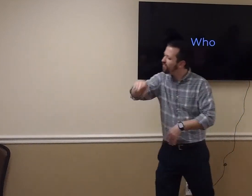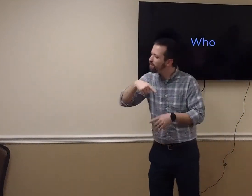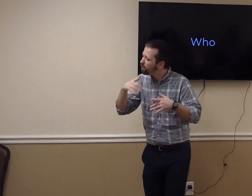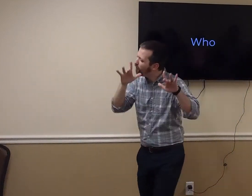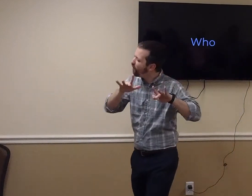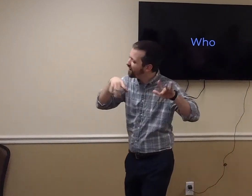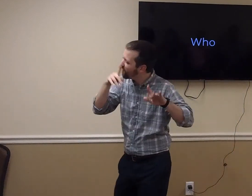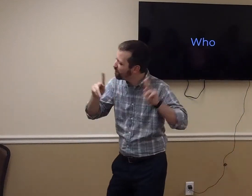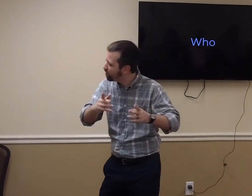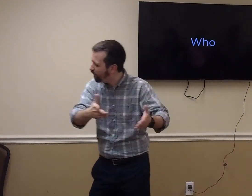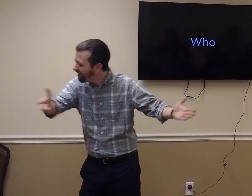confusing.